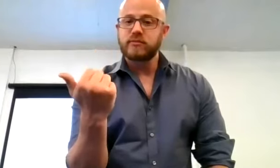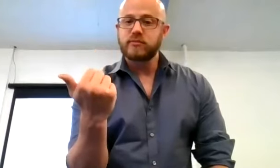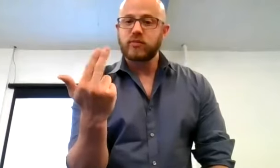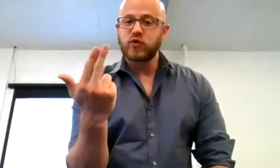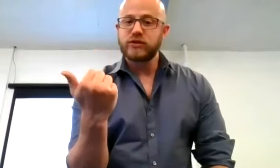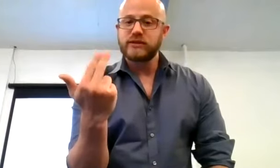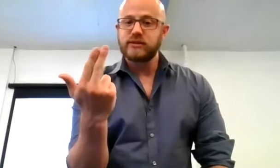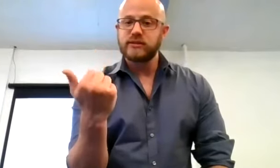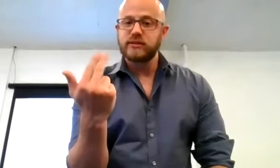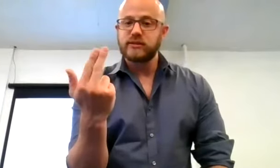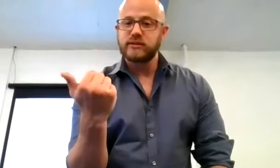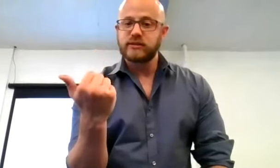13.